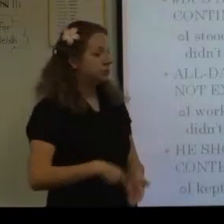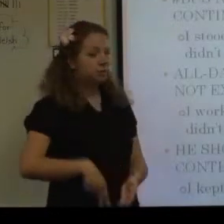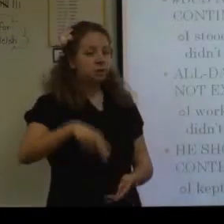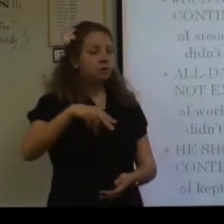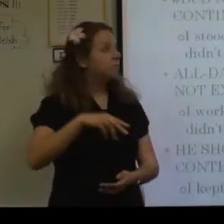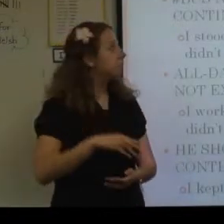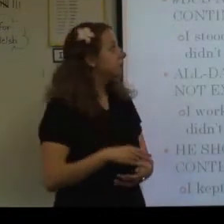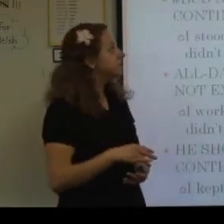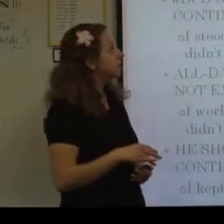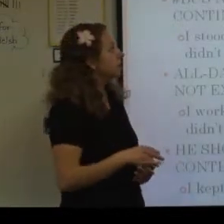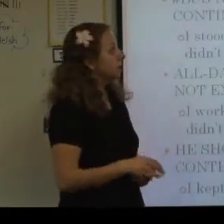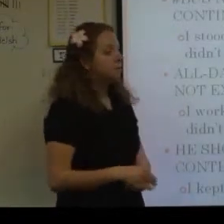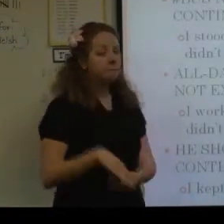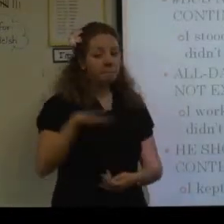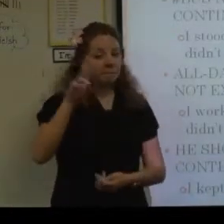so bus, not come.